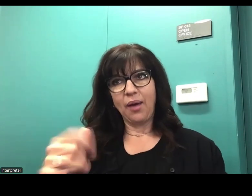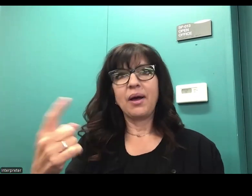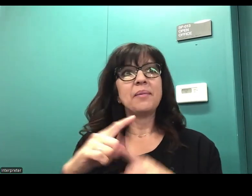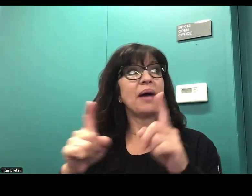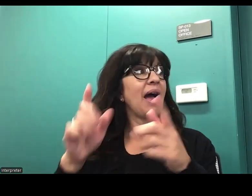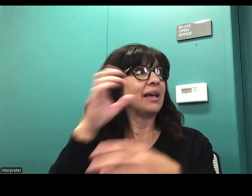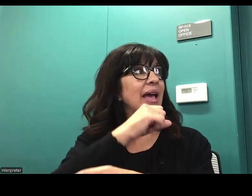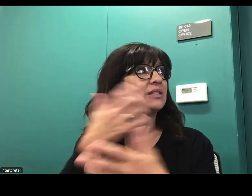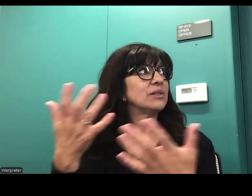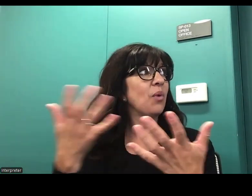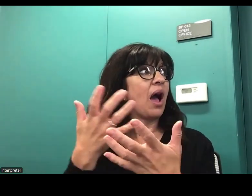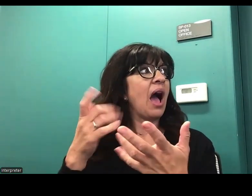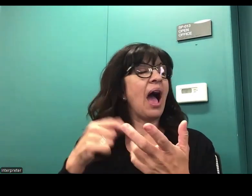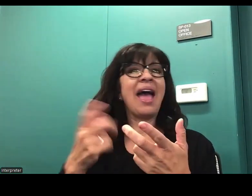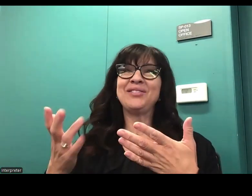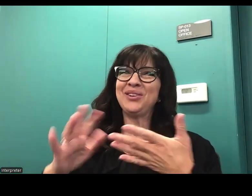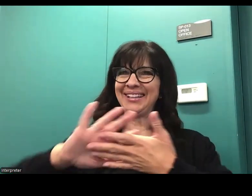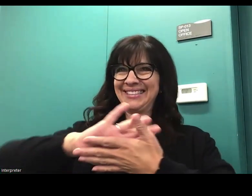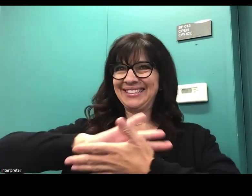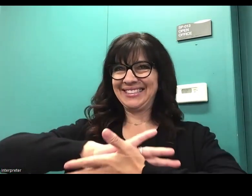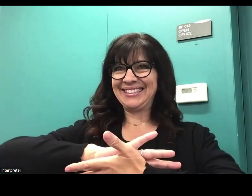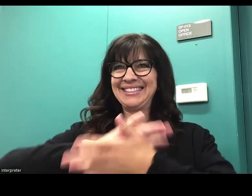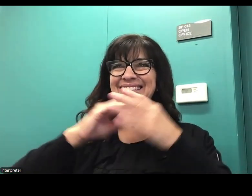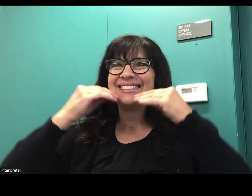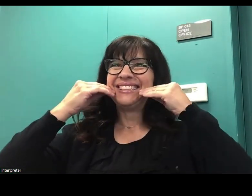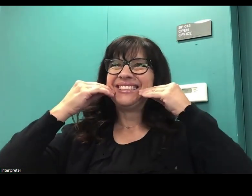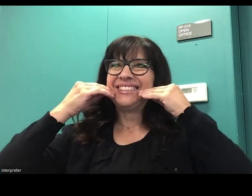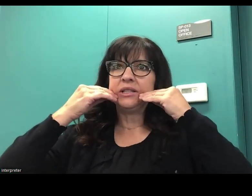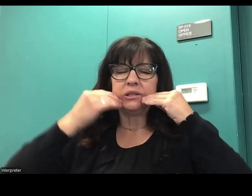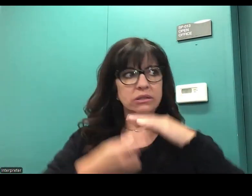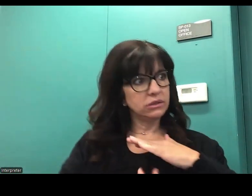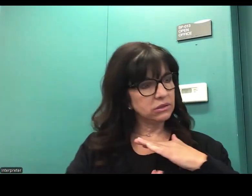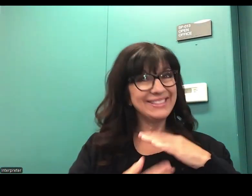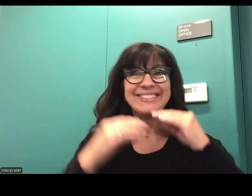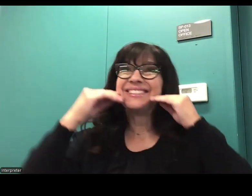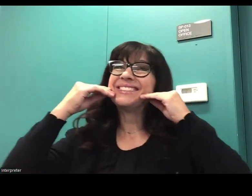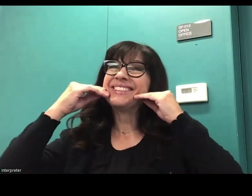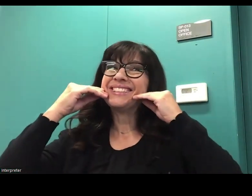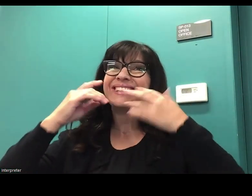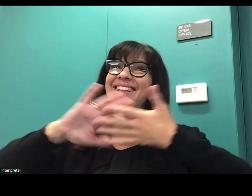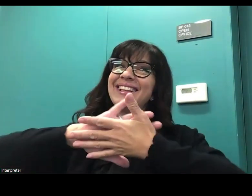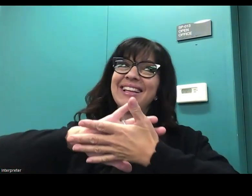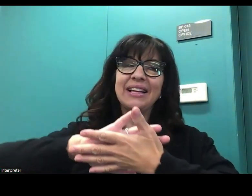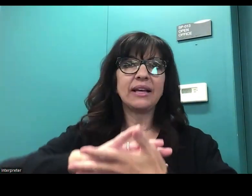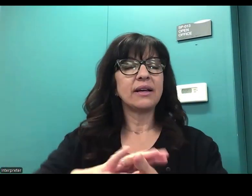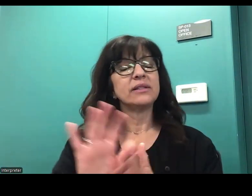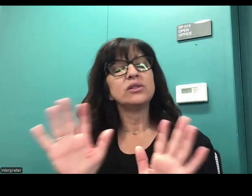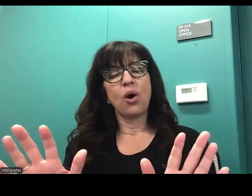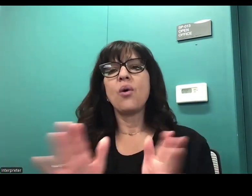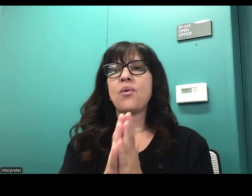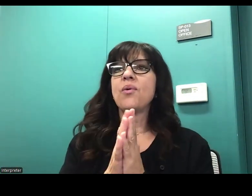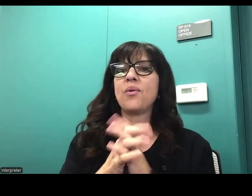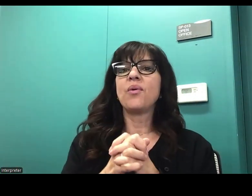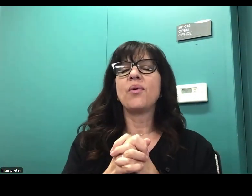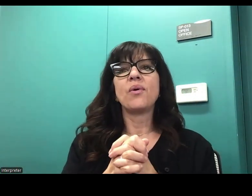And guess what? I have to mask that look underneath. I'm going and face my face, and there it's like, so